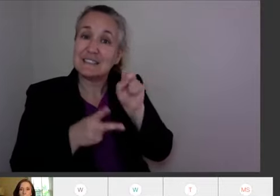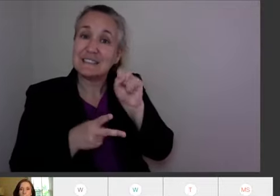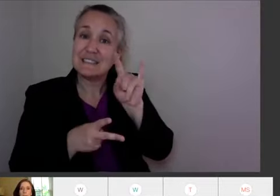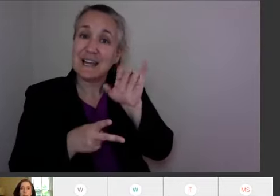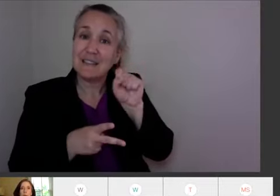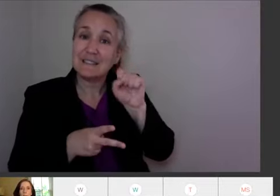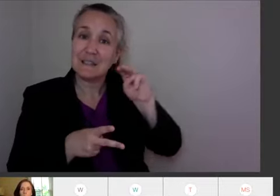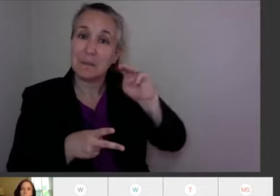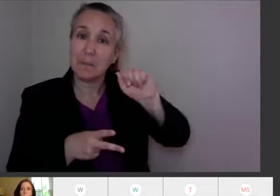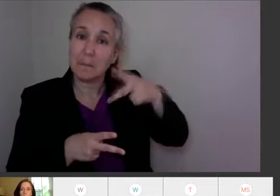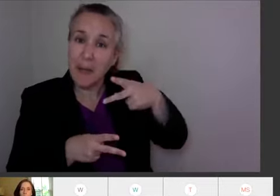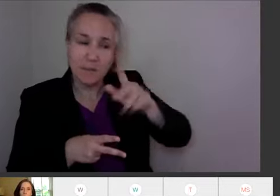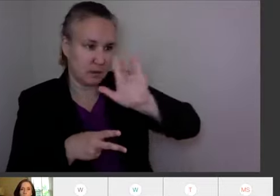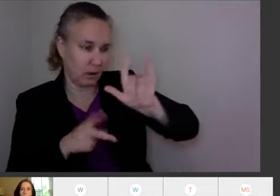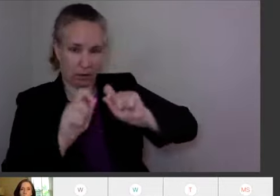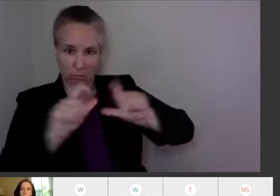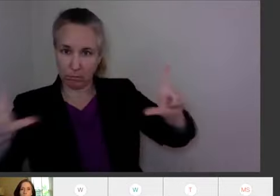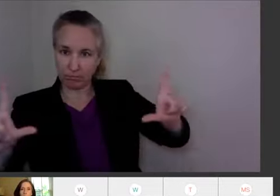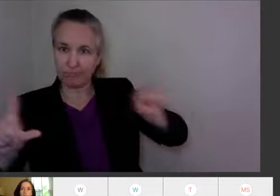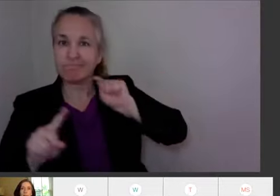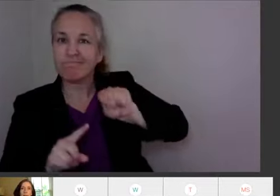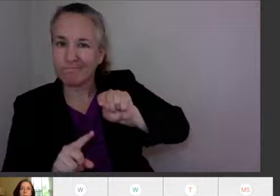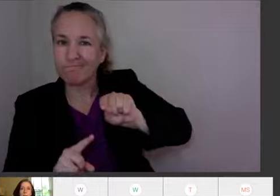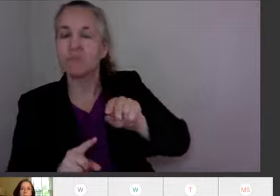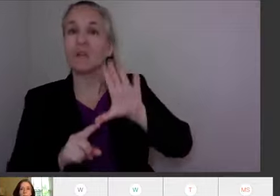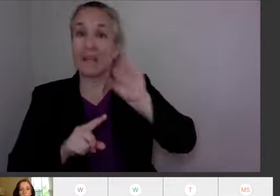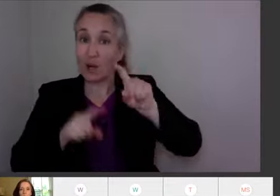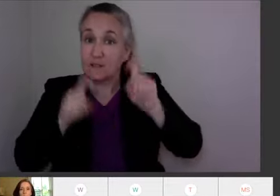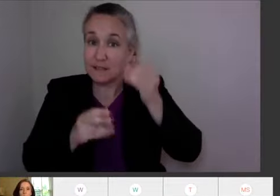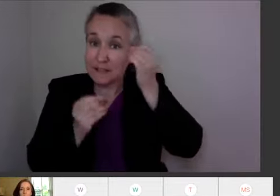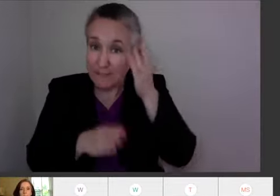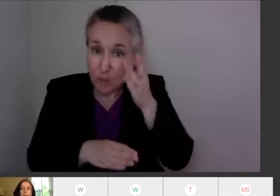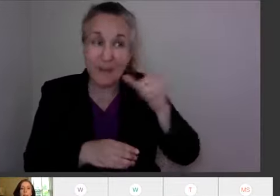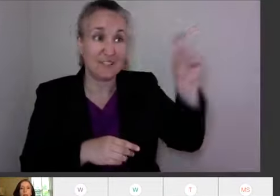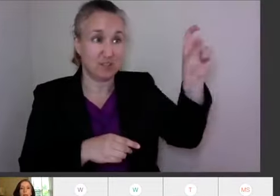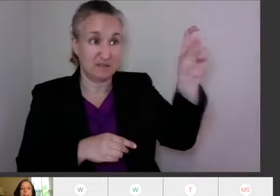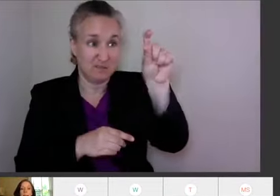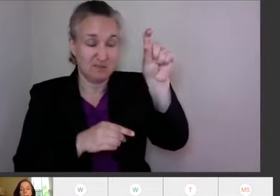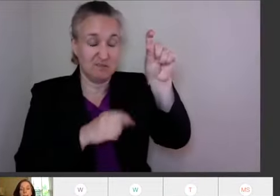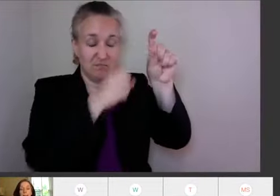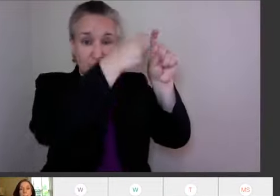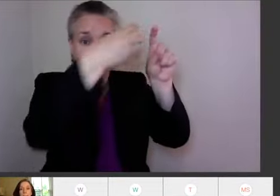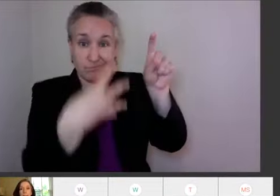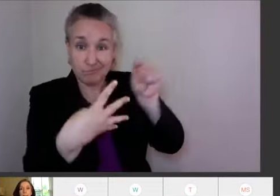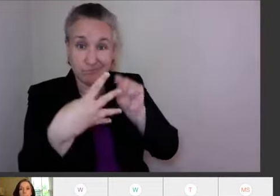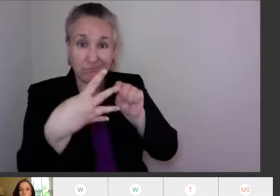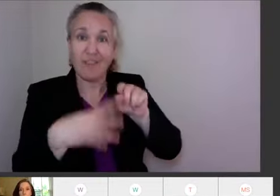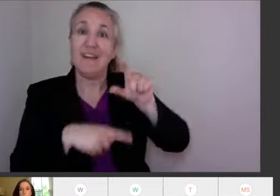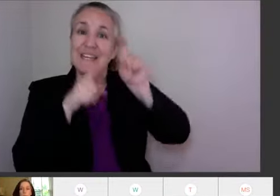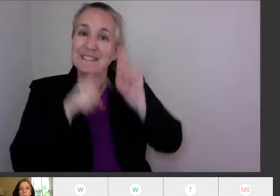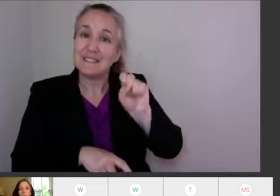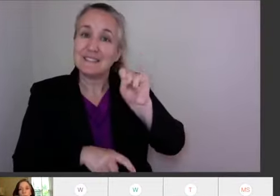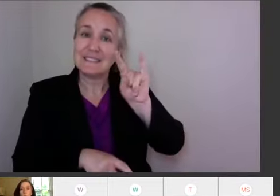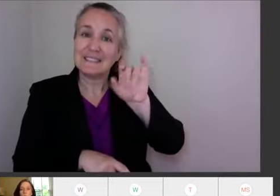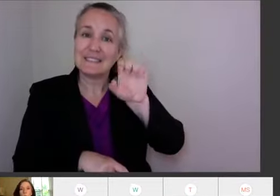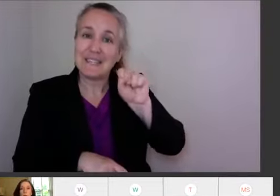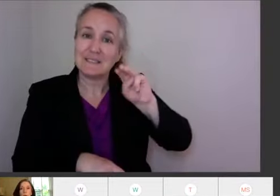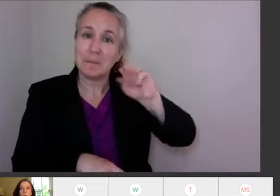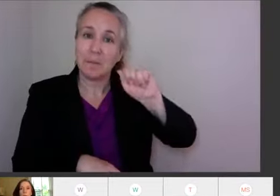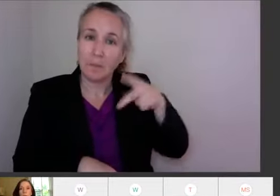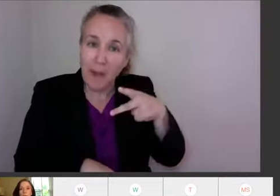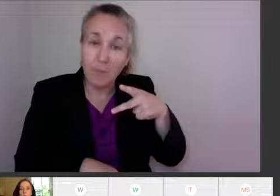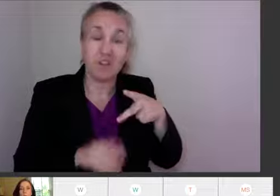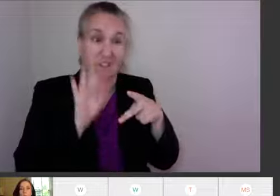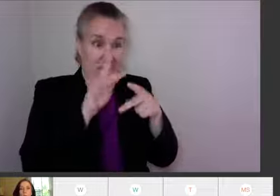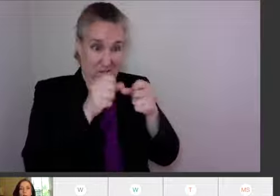map. So county testing information, and then underneath of that, testing sites map. And you can see where all